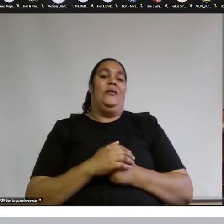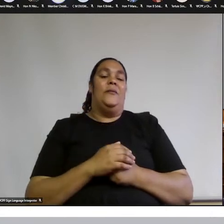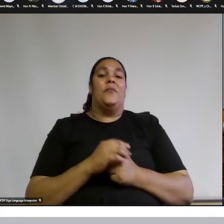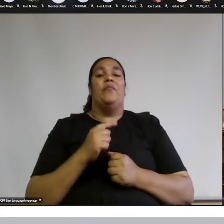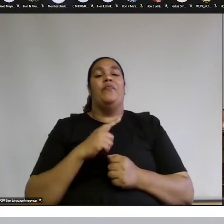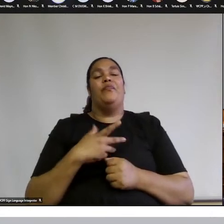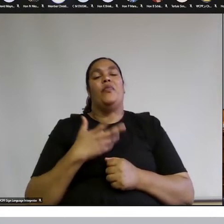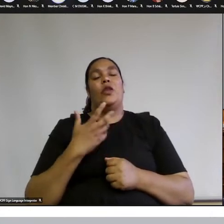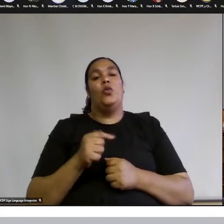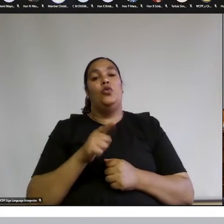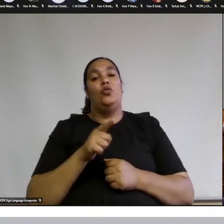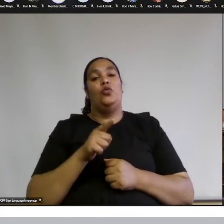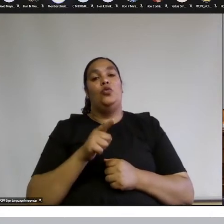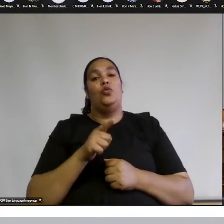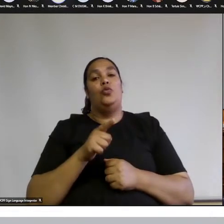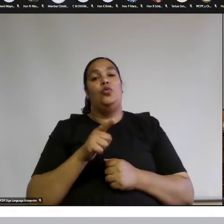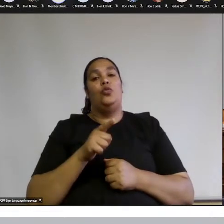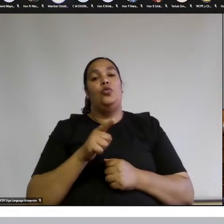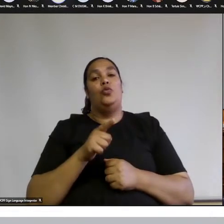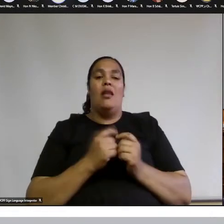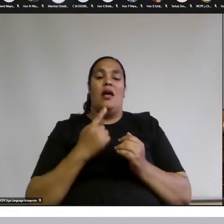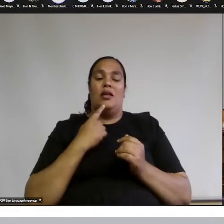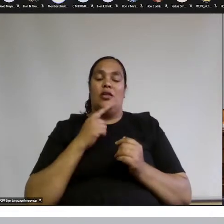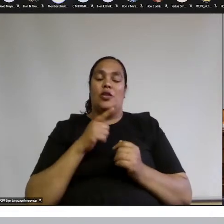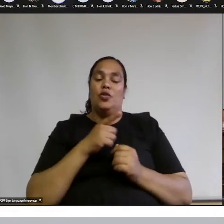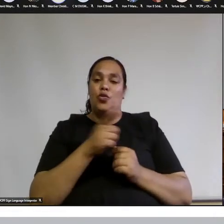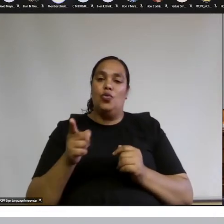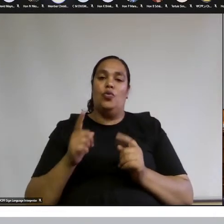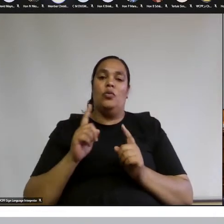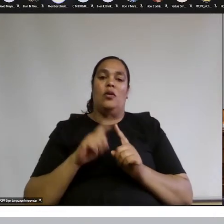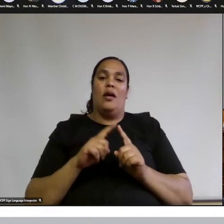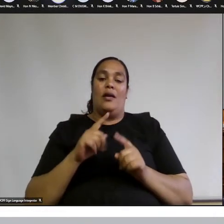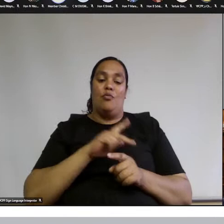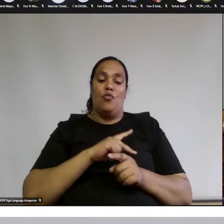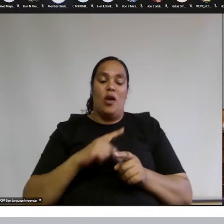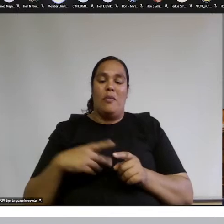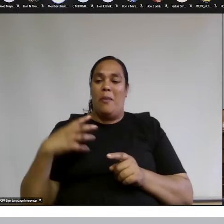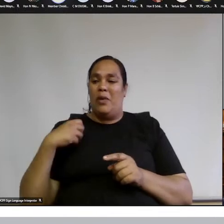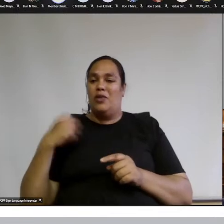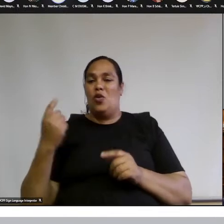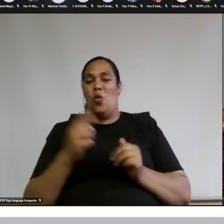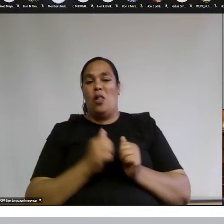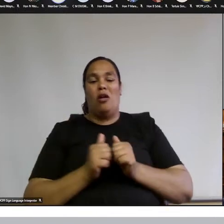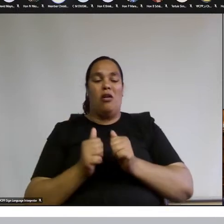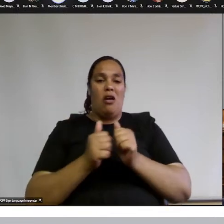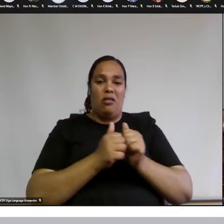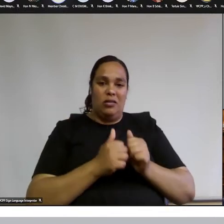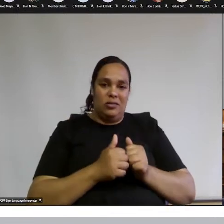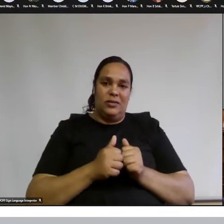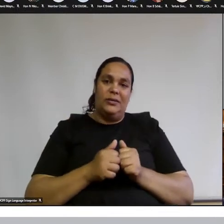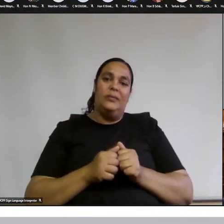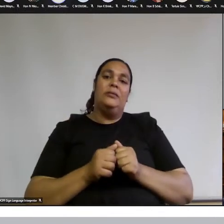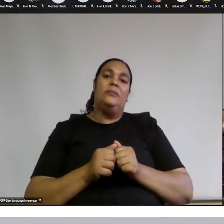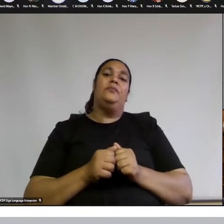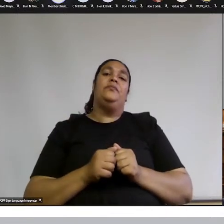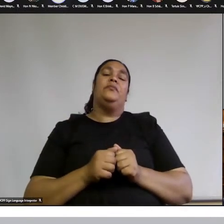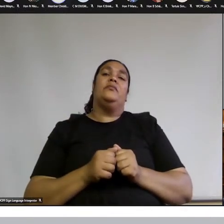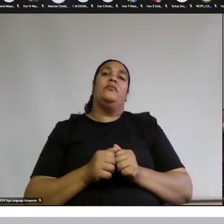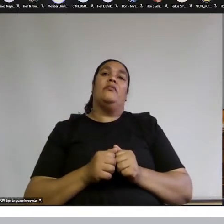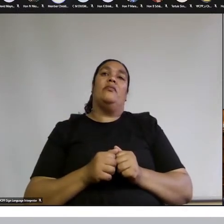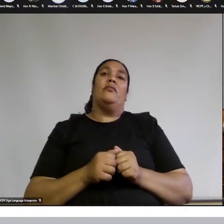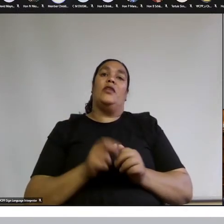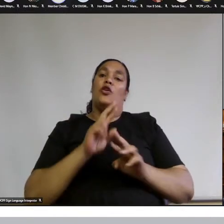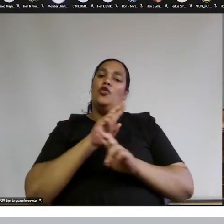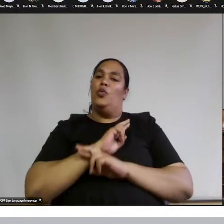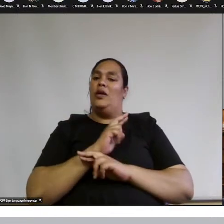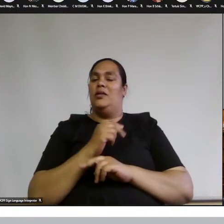wish you and like I said, you and the Premier, Ministers and colleagues a good